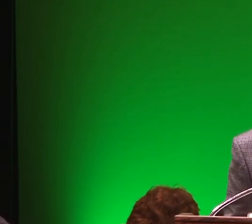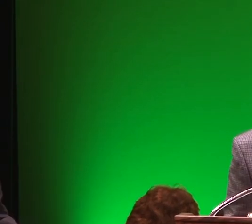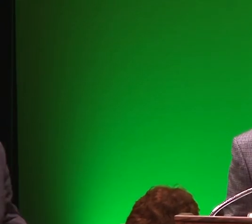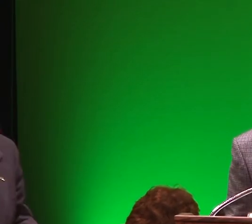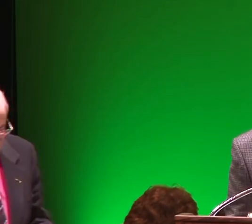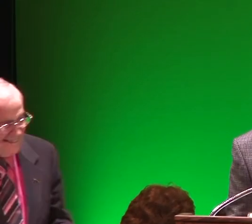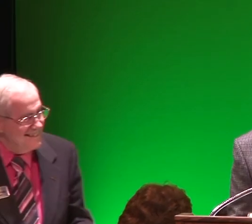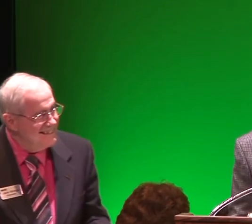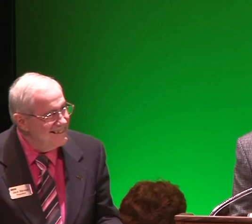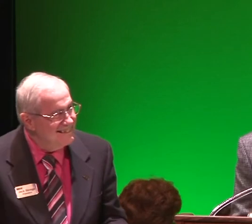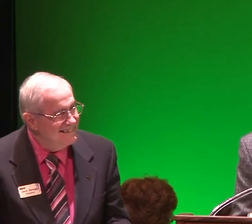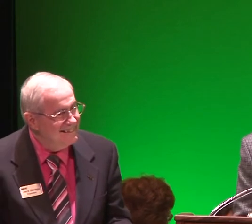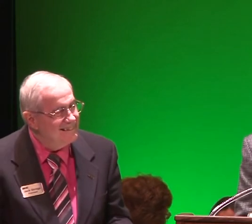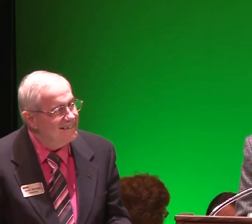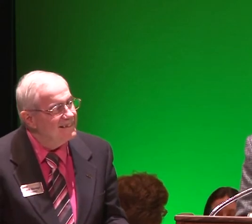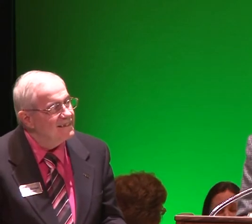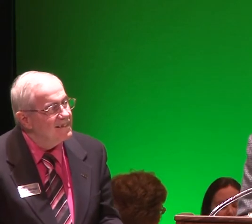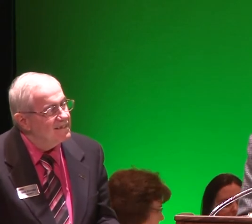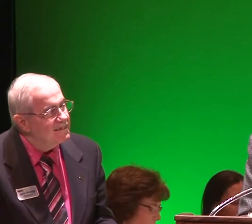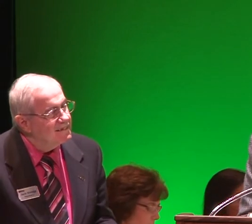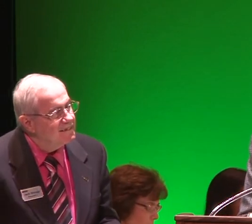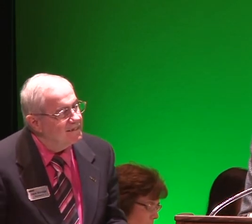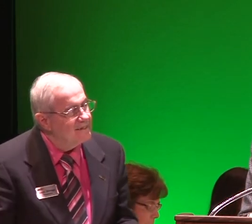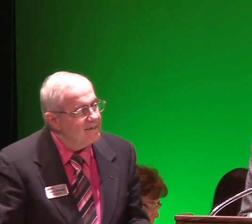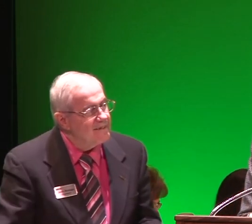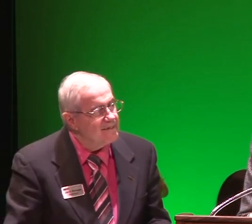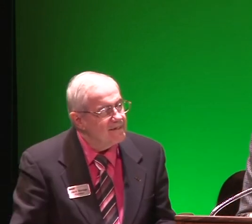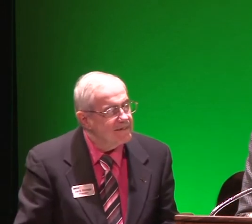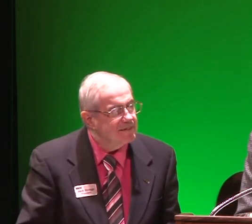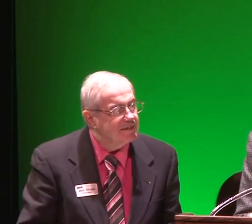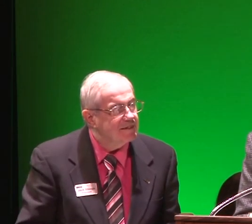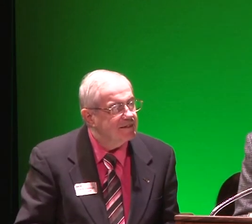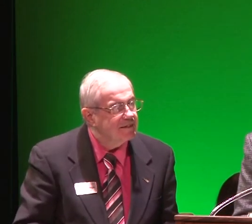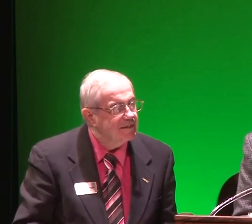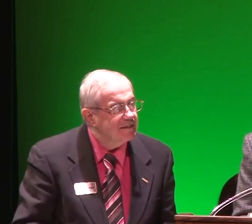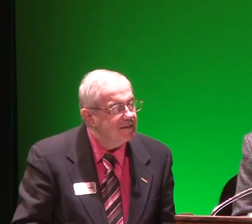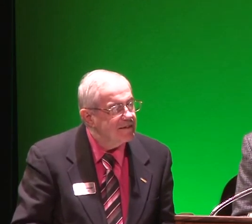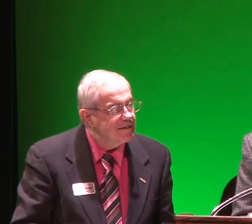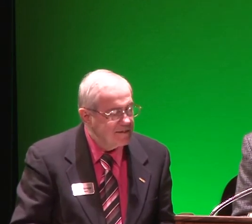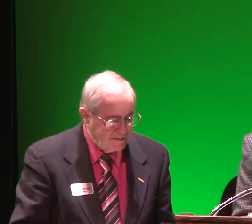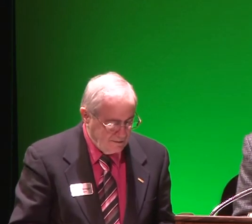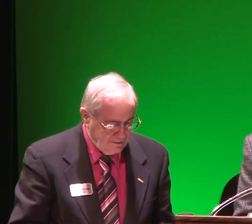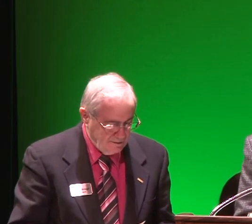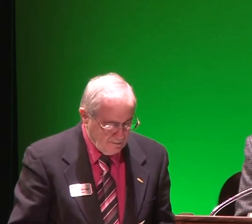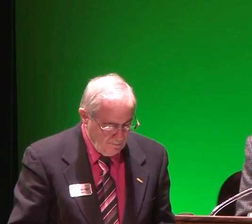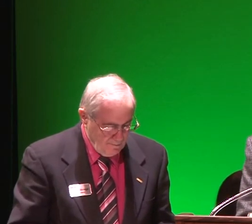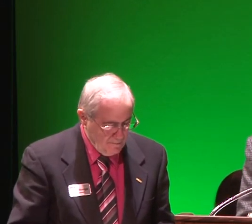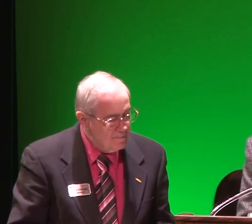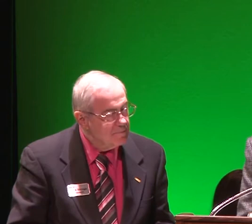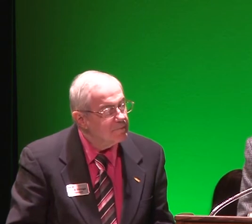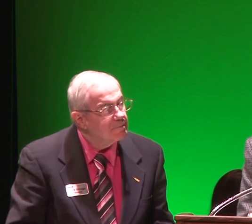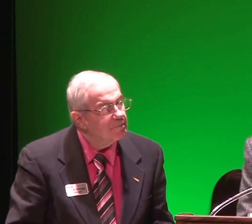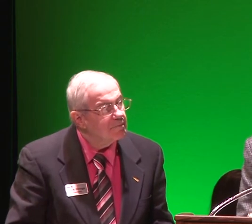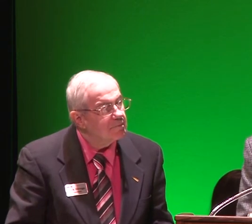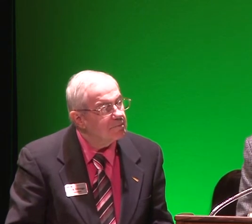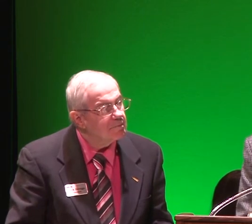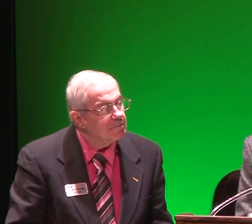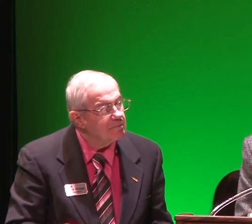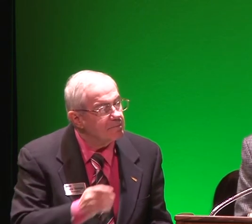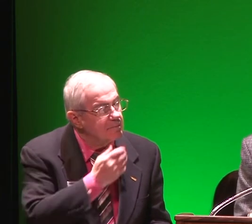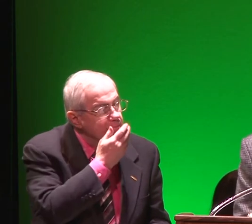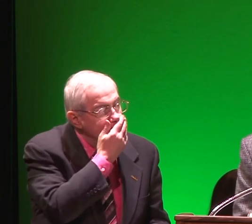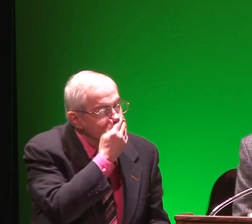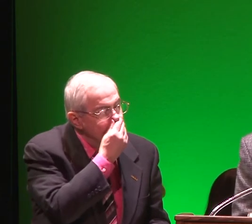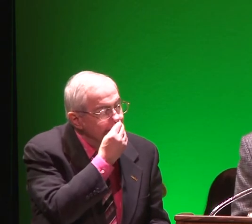Oh, good evening. Our first award for honorable mention in the senior division goes to a student from